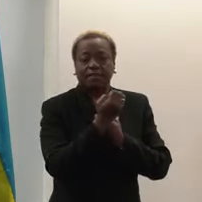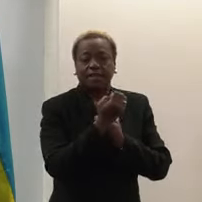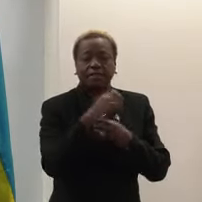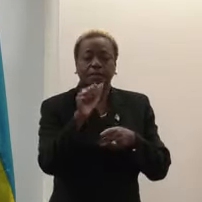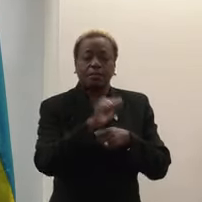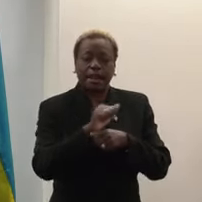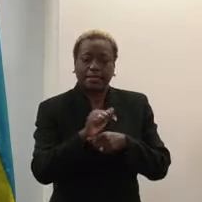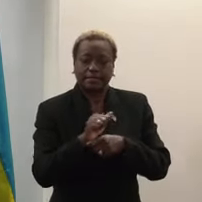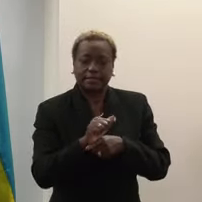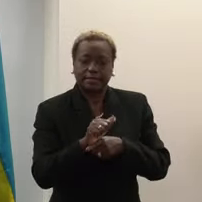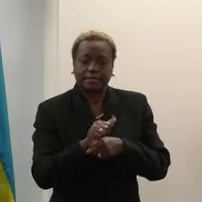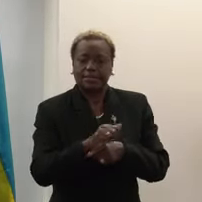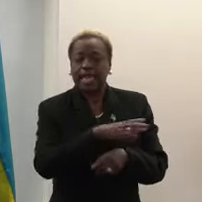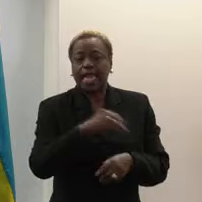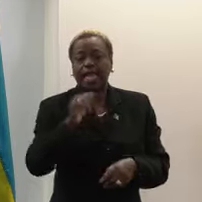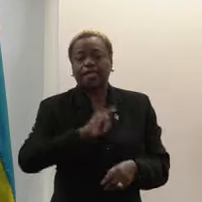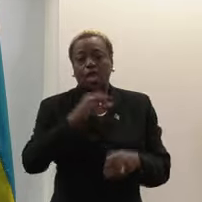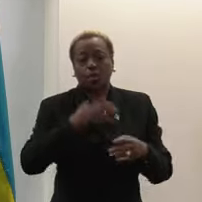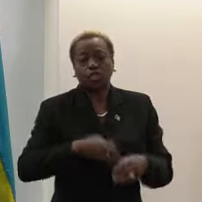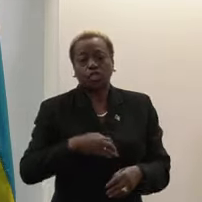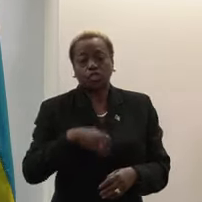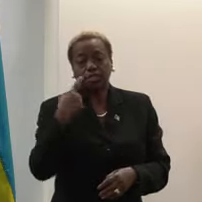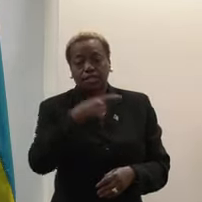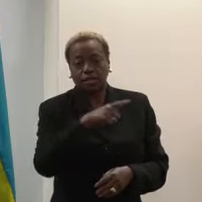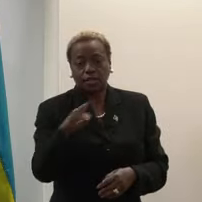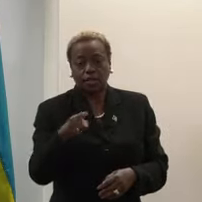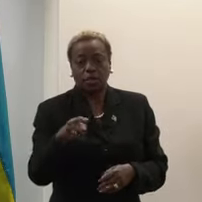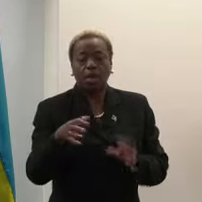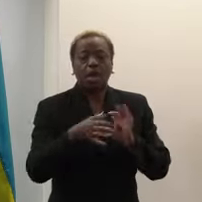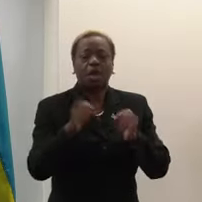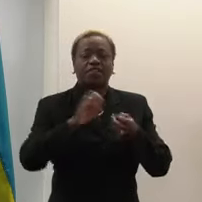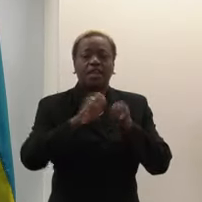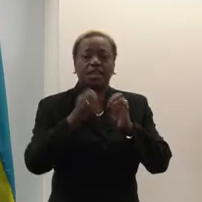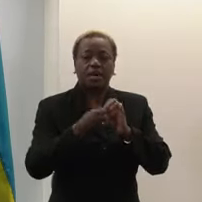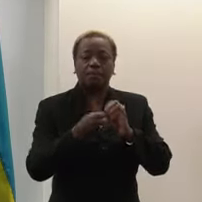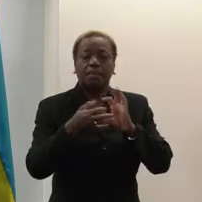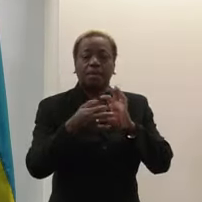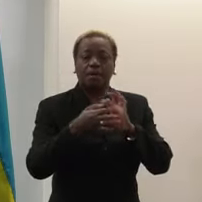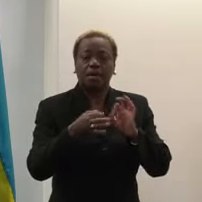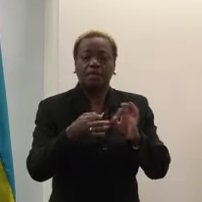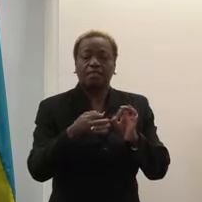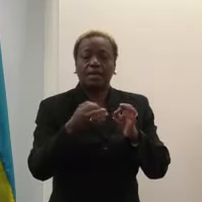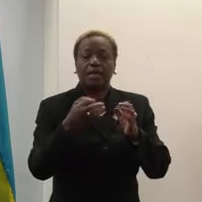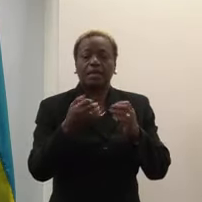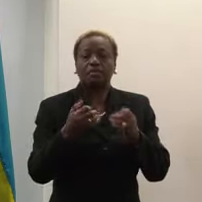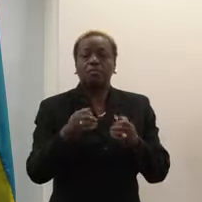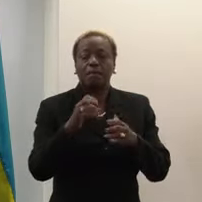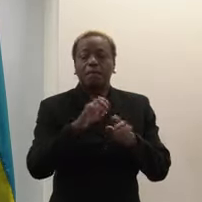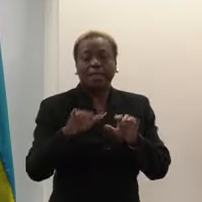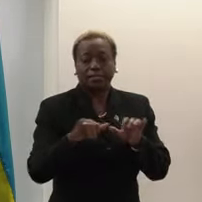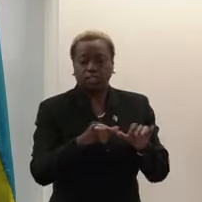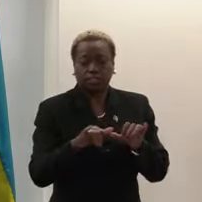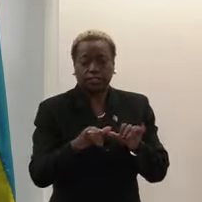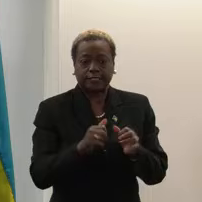practices. And I wish to remind you of a number of current and additional measures.